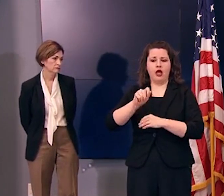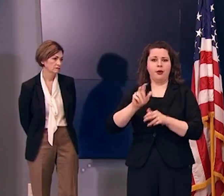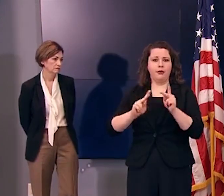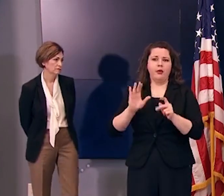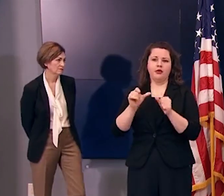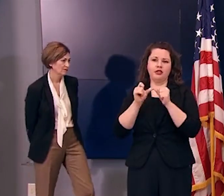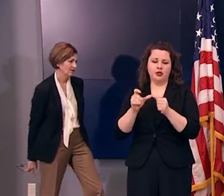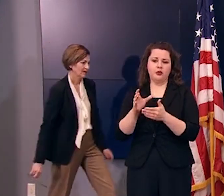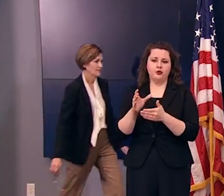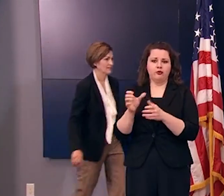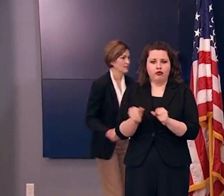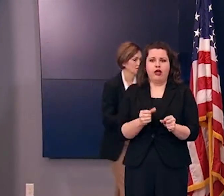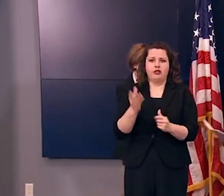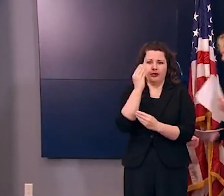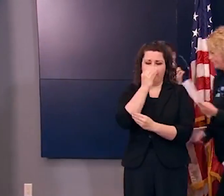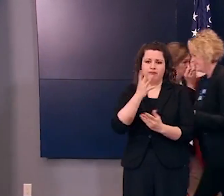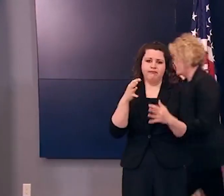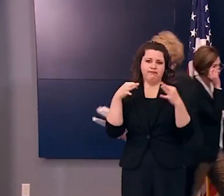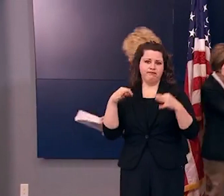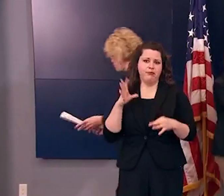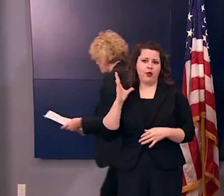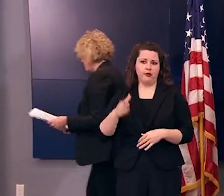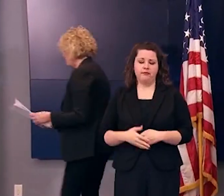with you. Thank you, Governor.